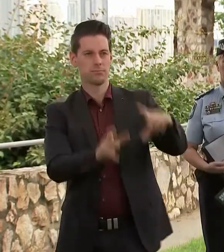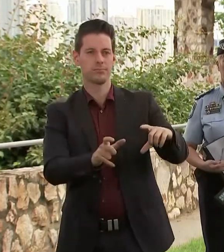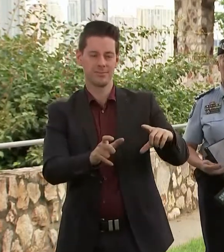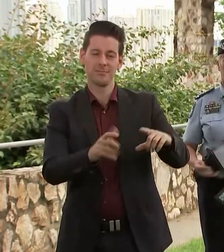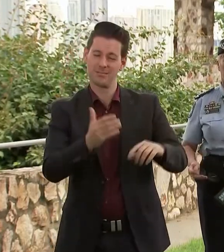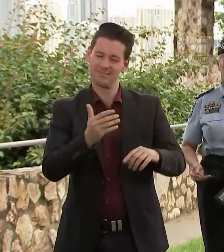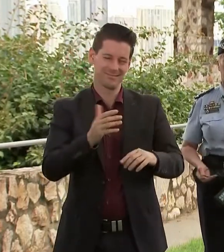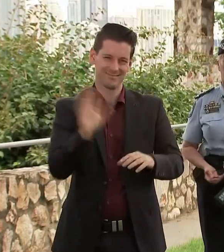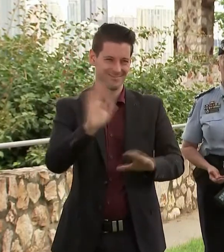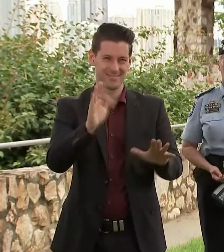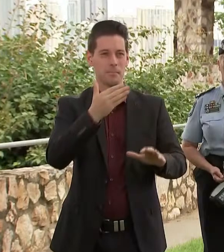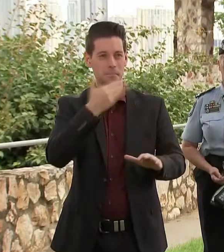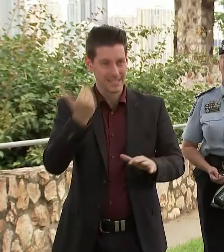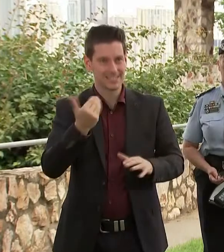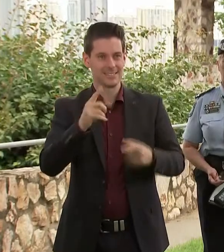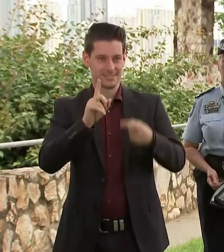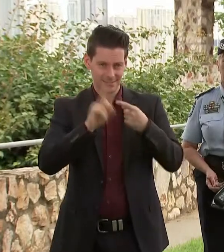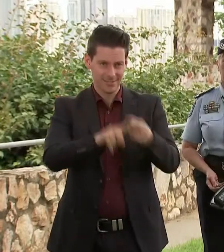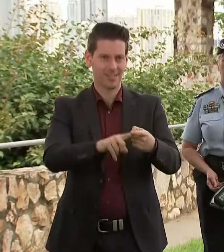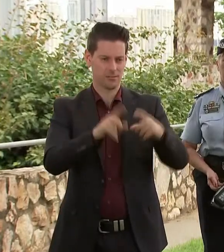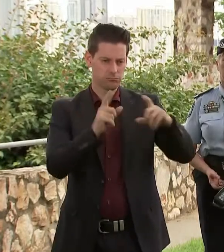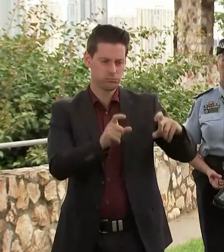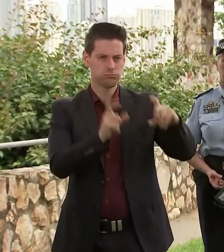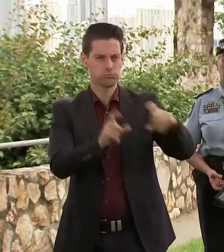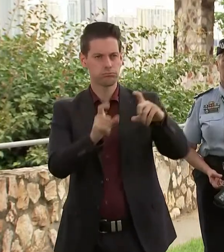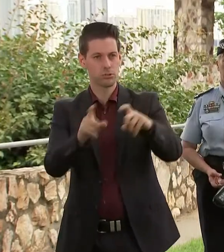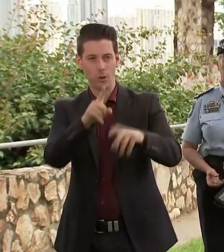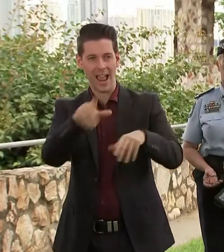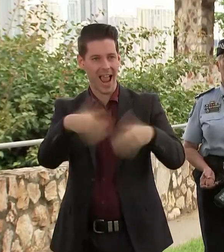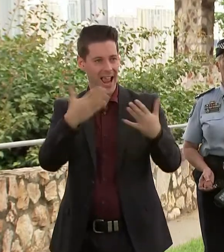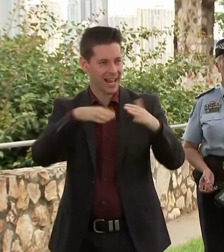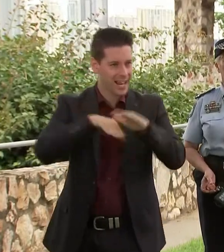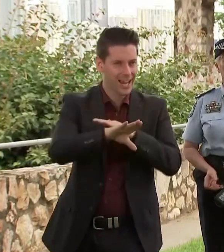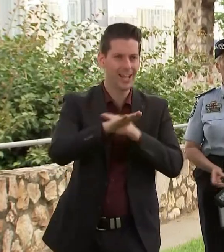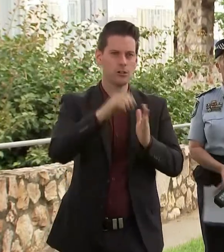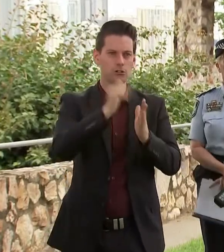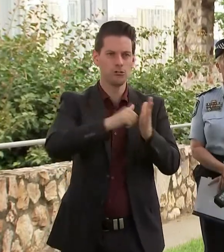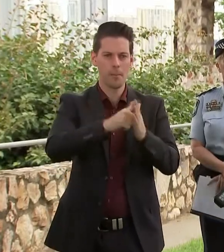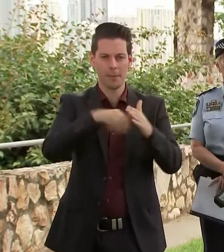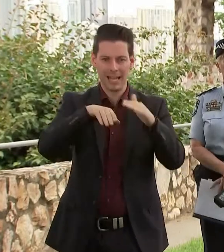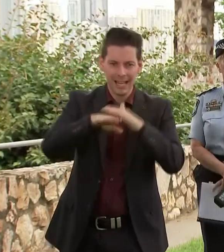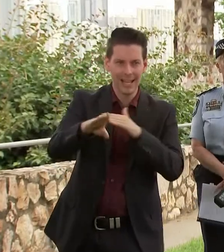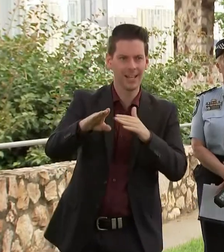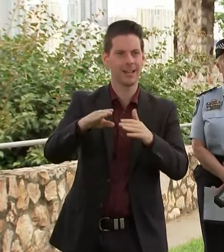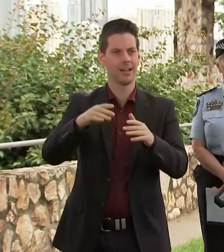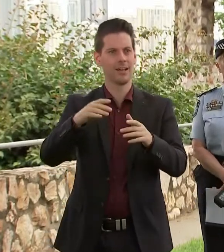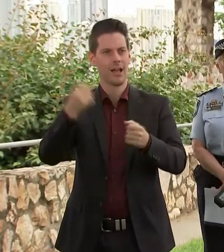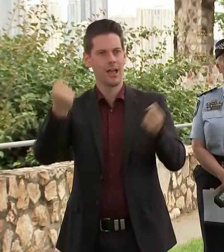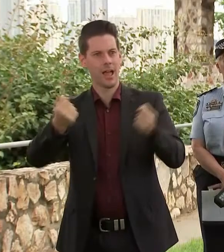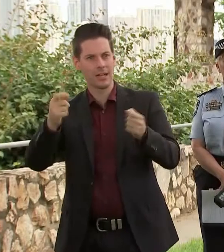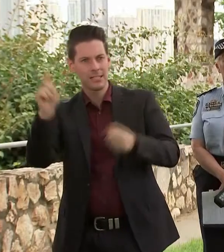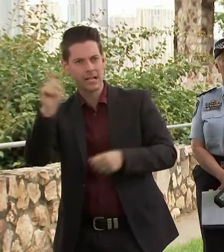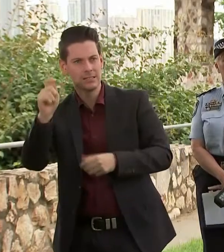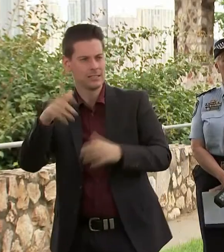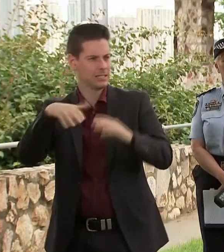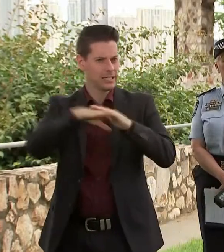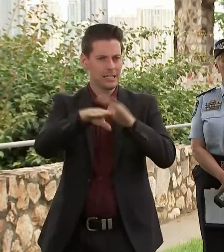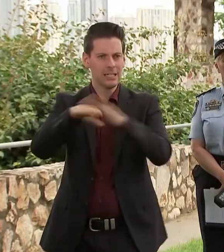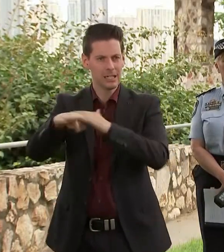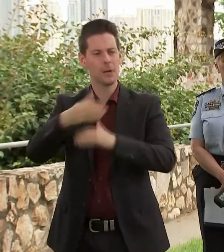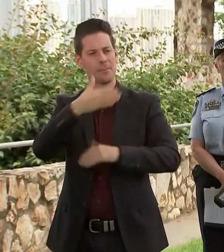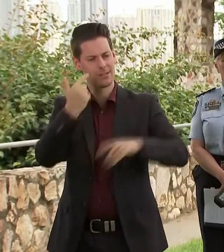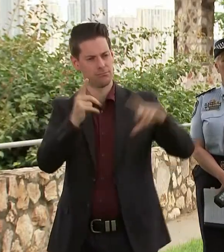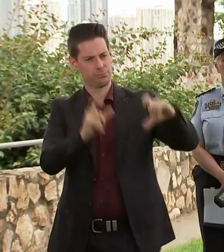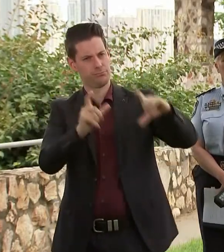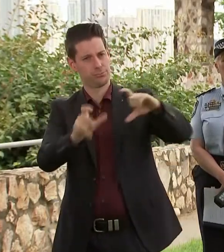people to continue to do that whenever they enter a venue, whenever the app is presented to you. Please check in. That's the way that